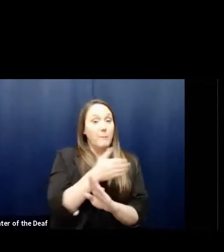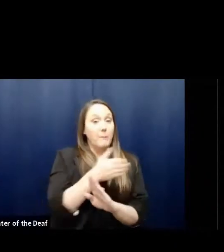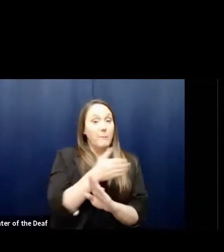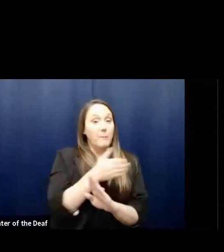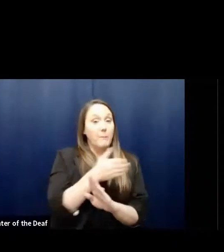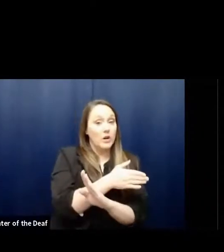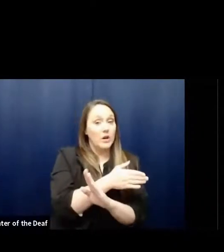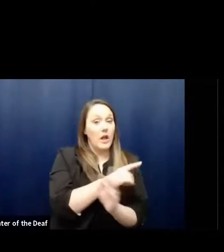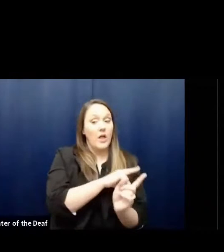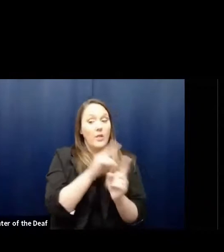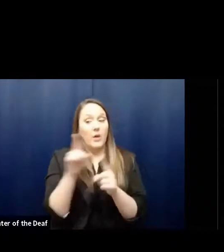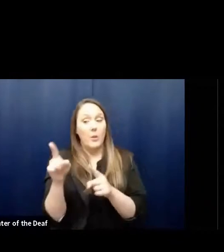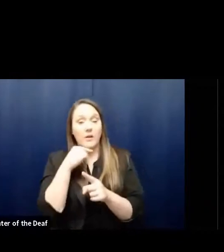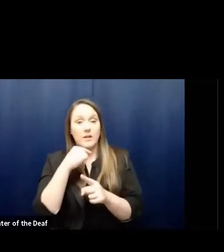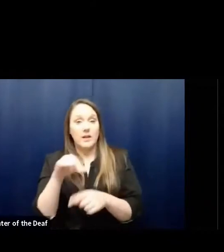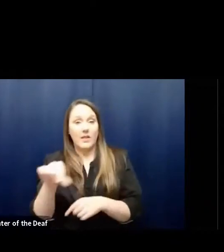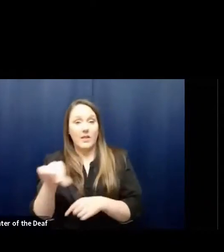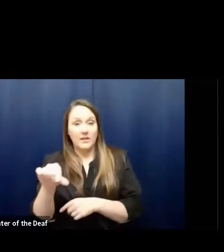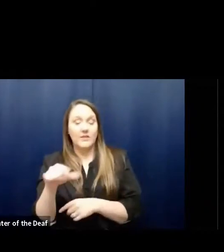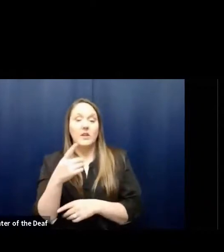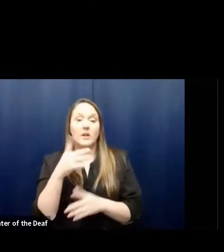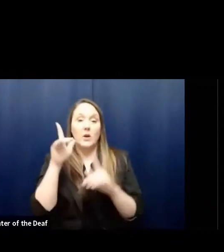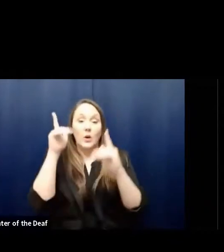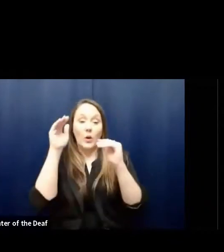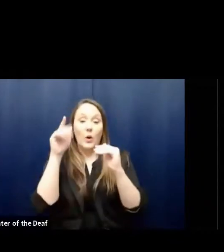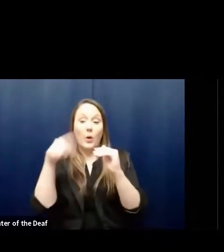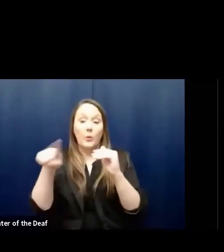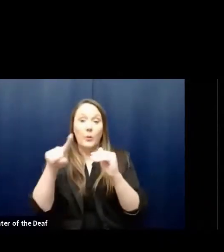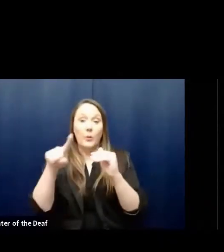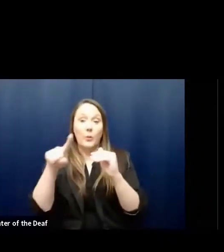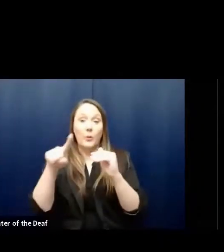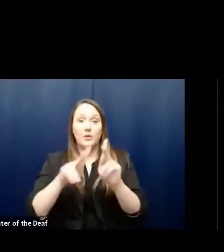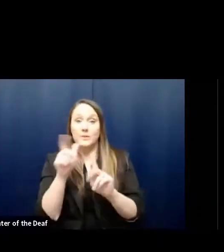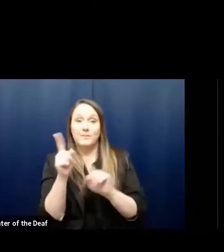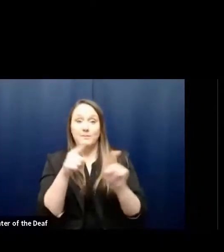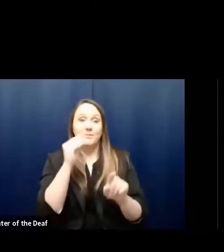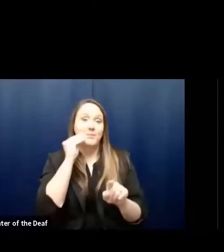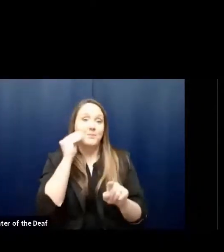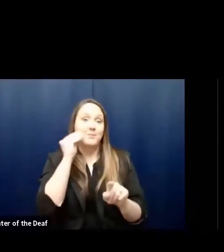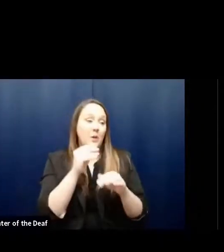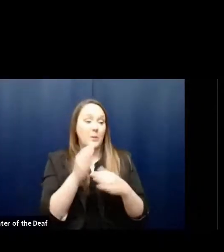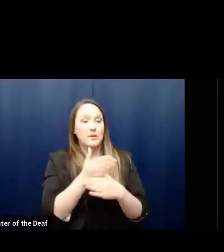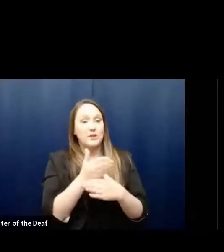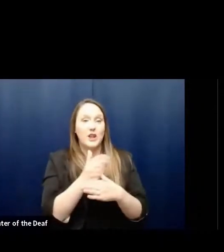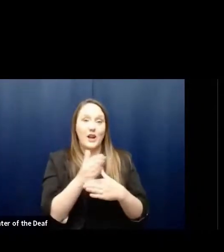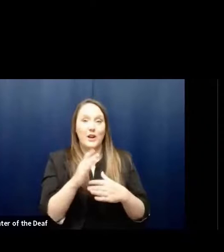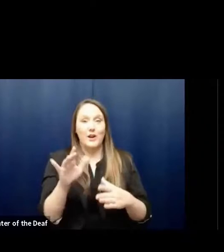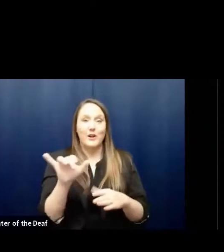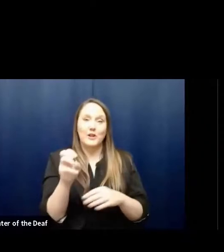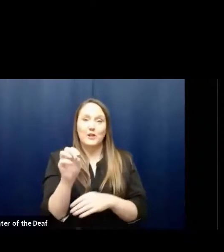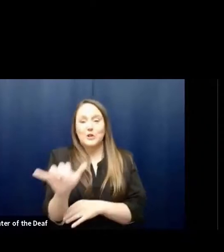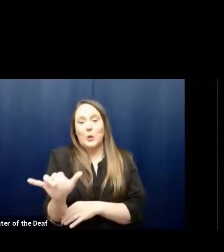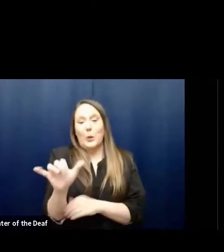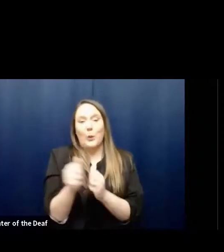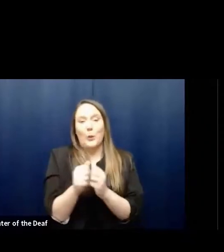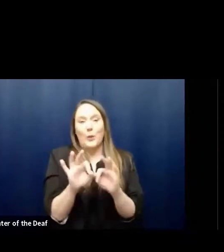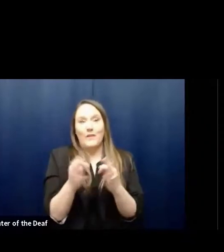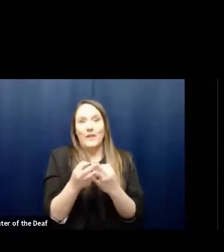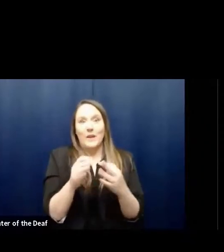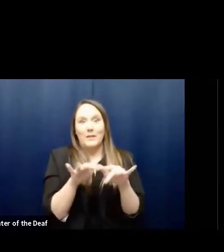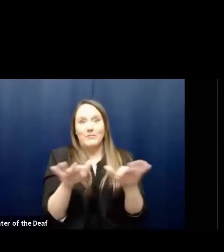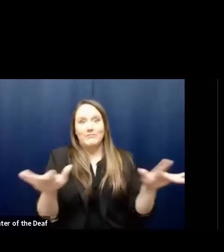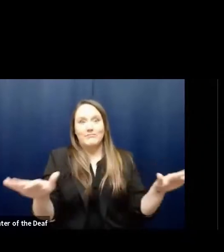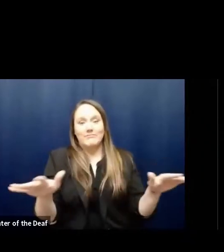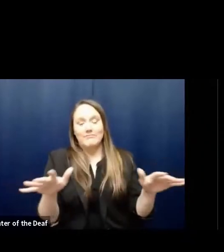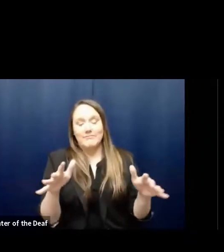before they went to Thanksgiving. And we're hoping those people didn't go home and share the joy with their families while they were